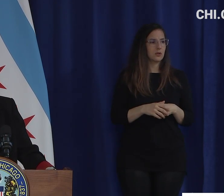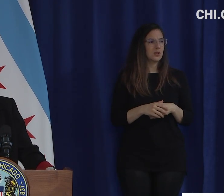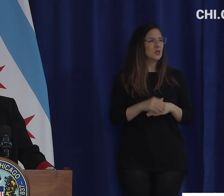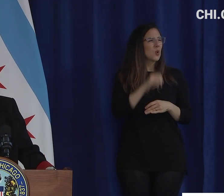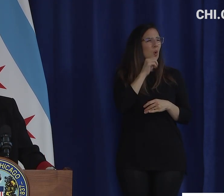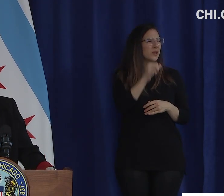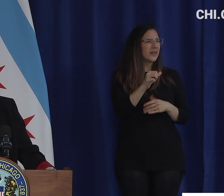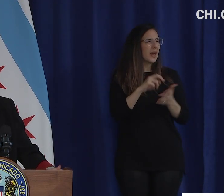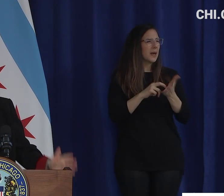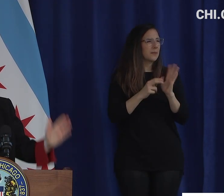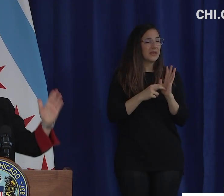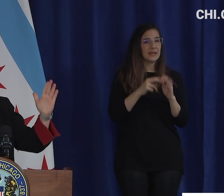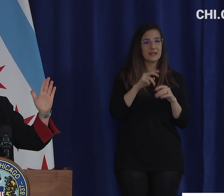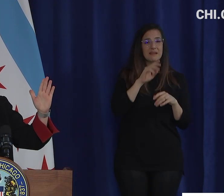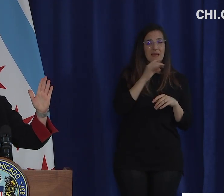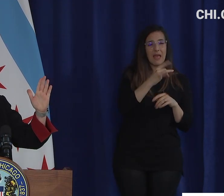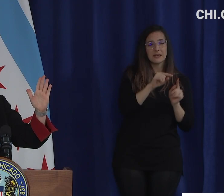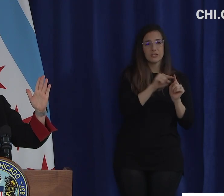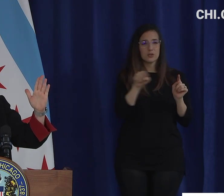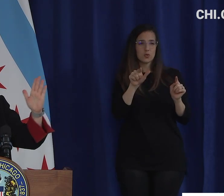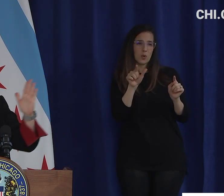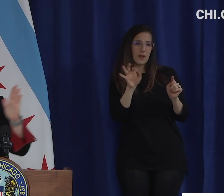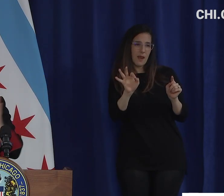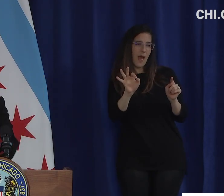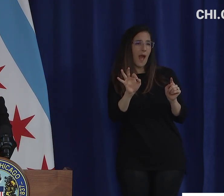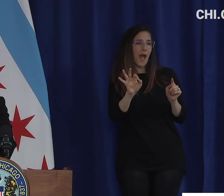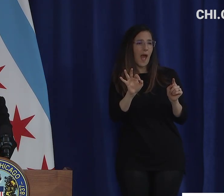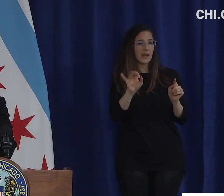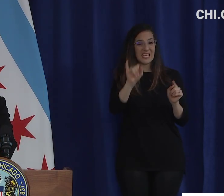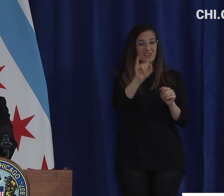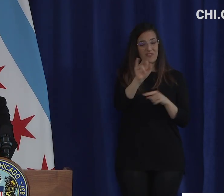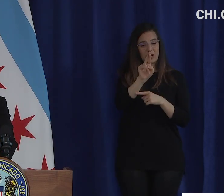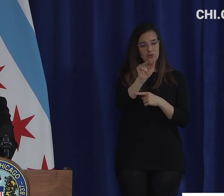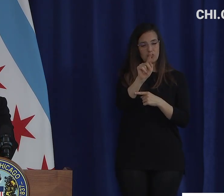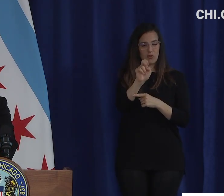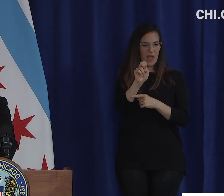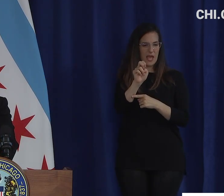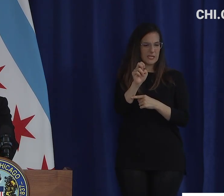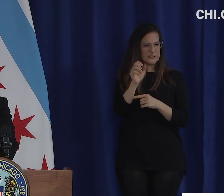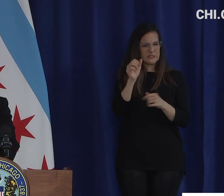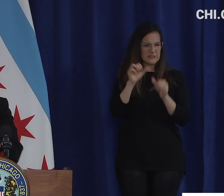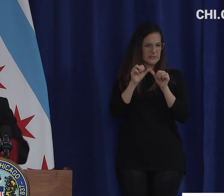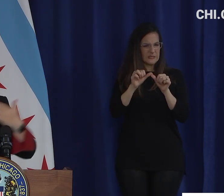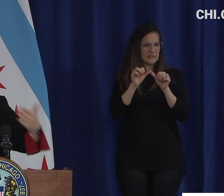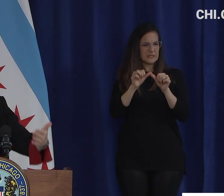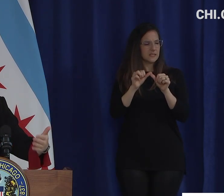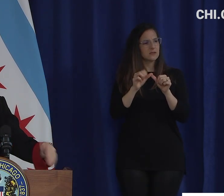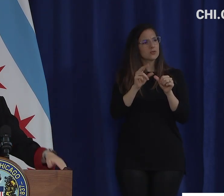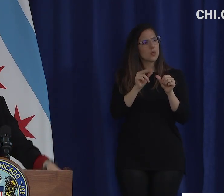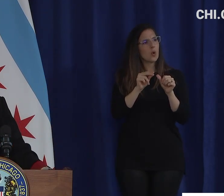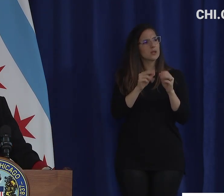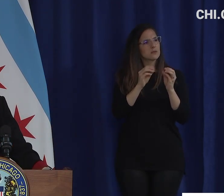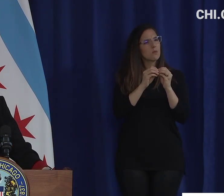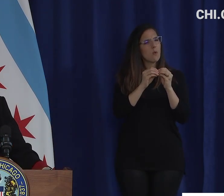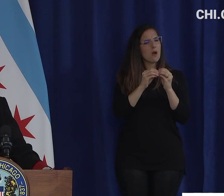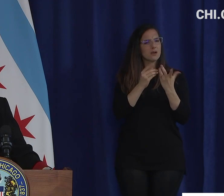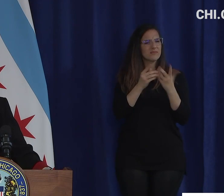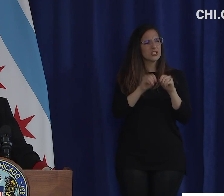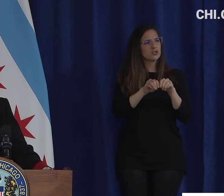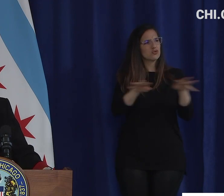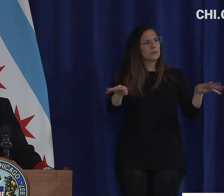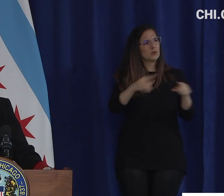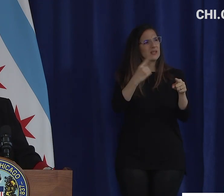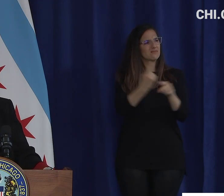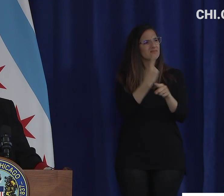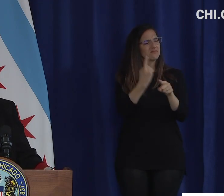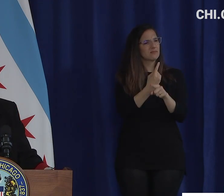to 29-year-old group and more that it's just flat and distributed in a way that I might expect. Where I think about a group that I have more